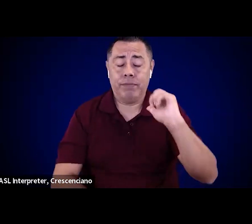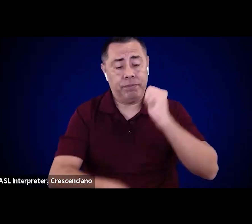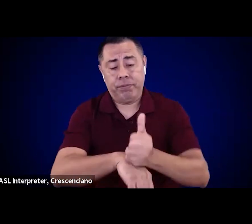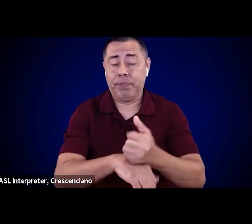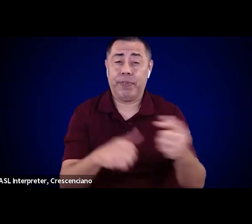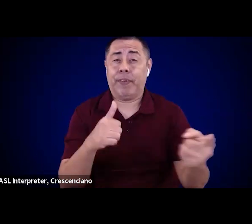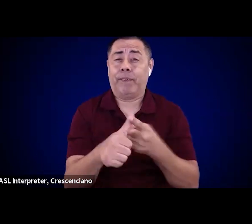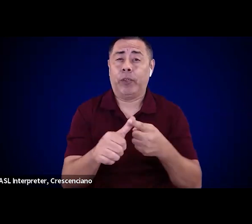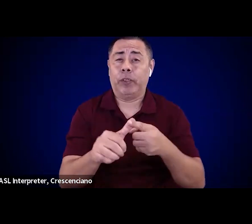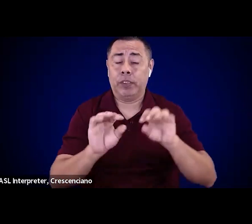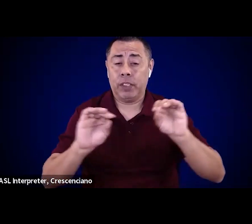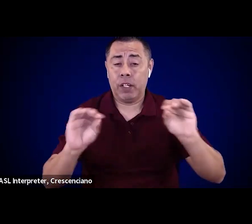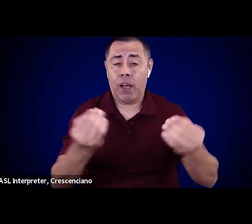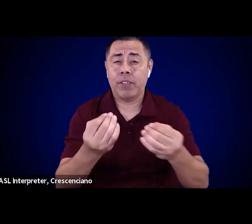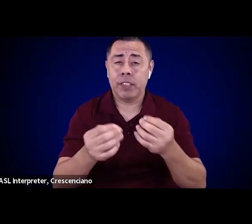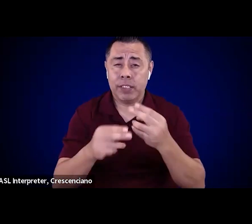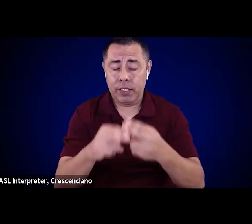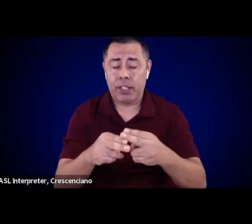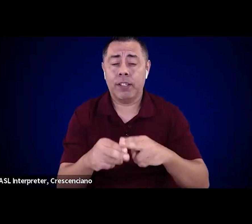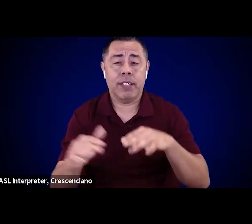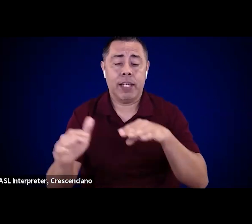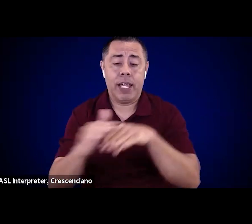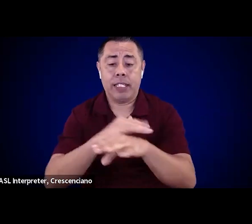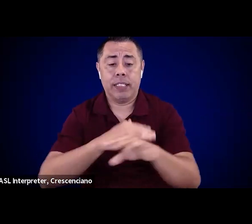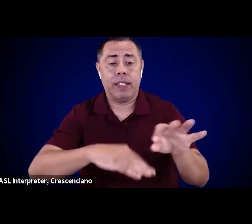as AFN, within CalOES in